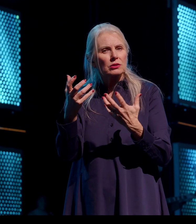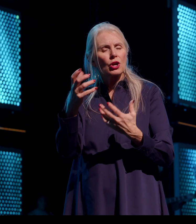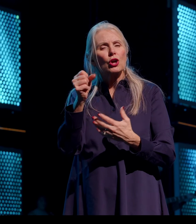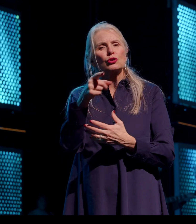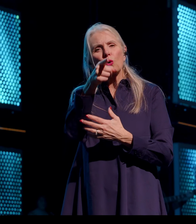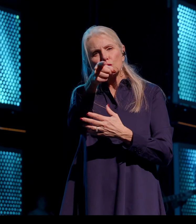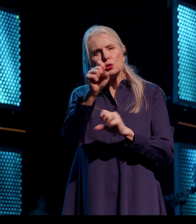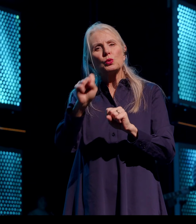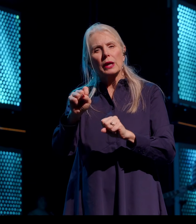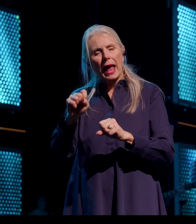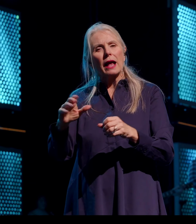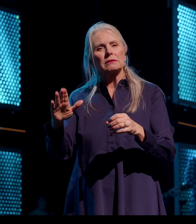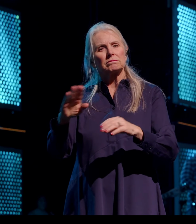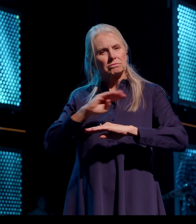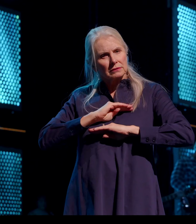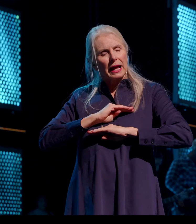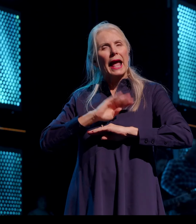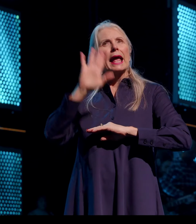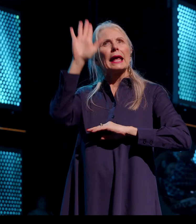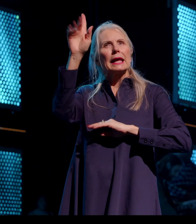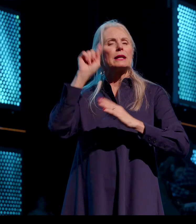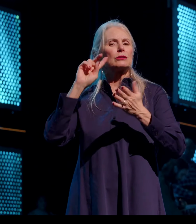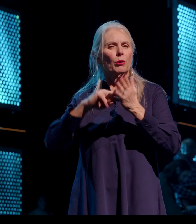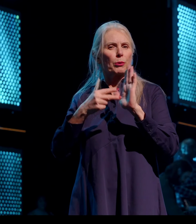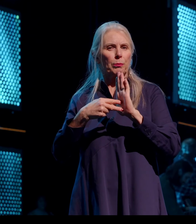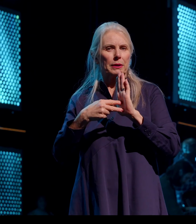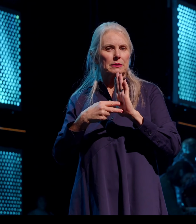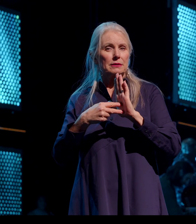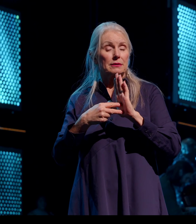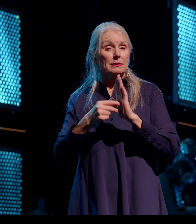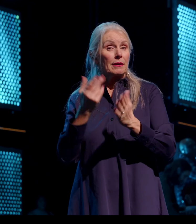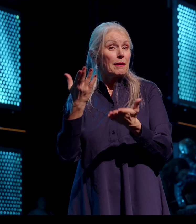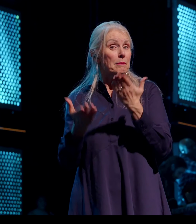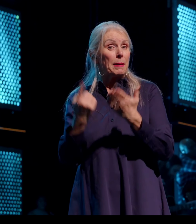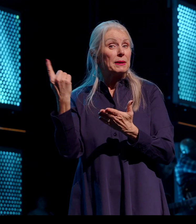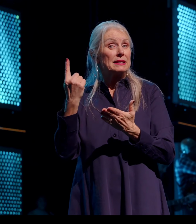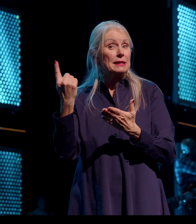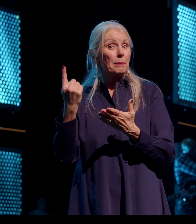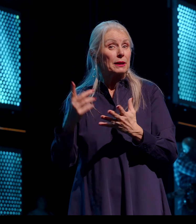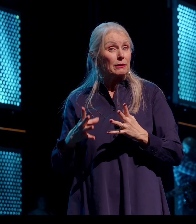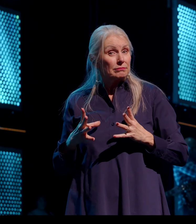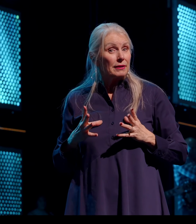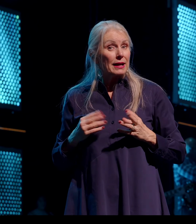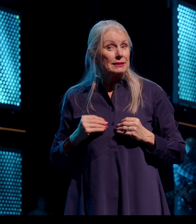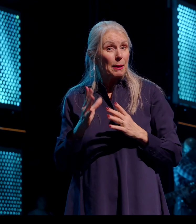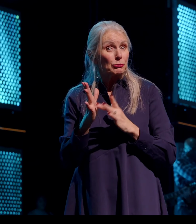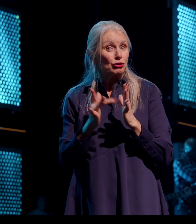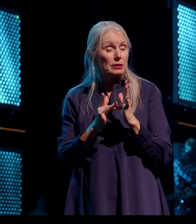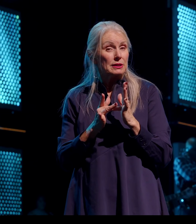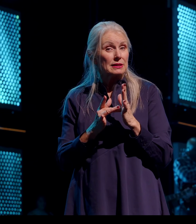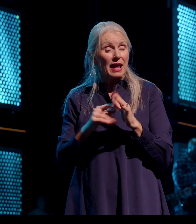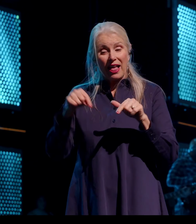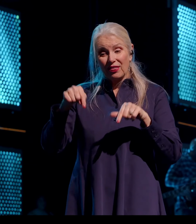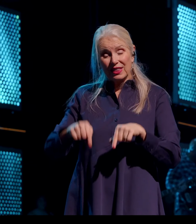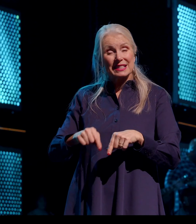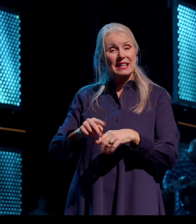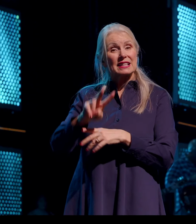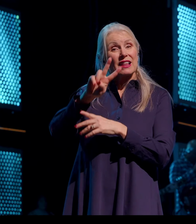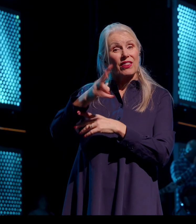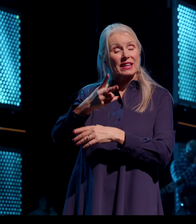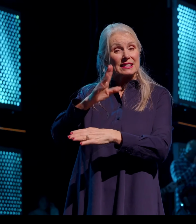to fulfill his purpose and maybe have someone else come to know Jesus around you? This is the second song from Walk Worthy